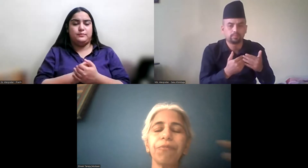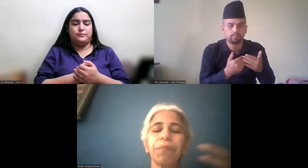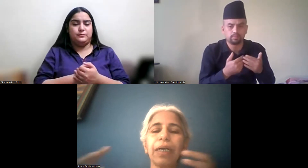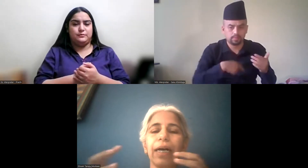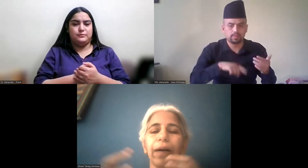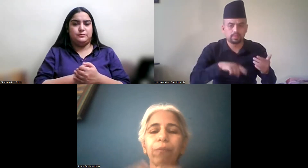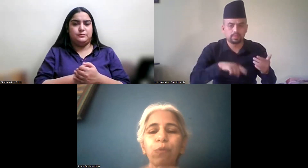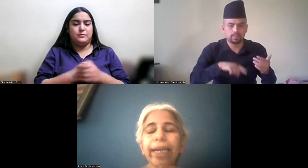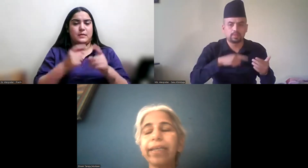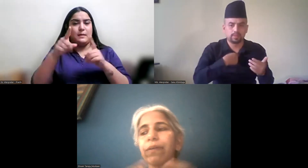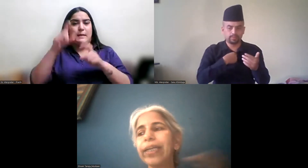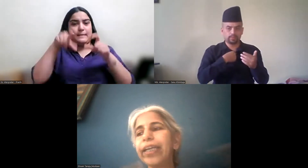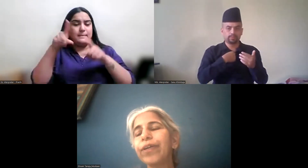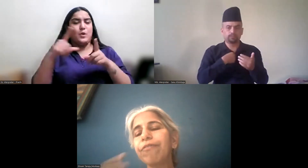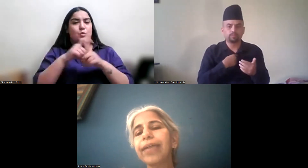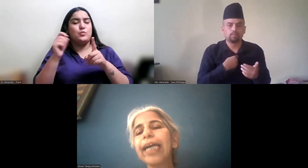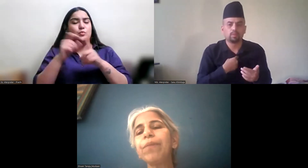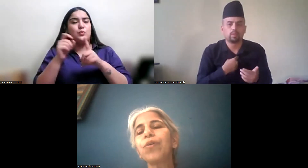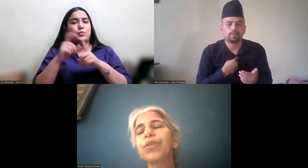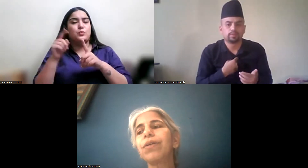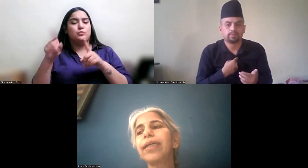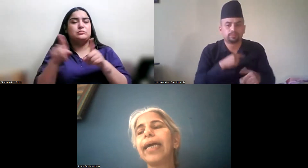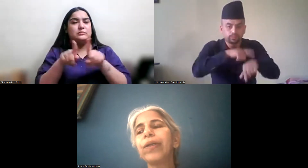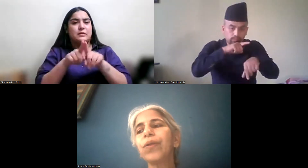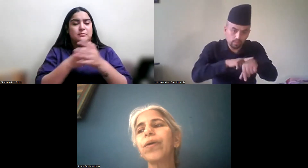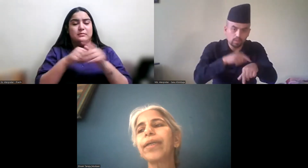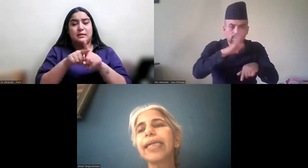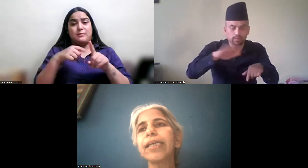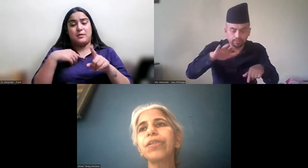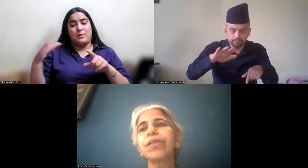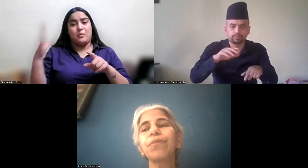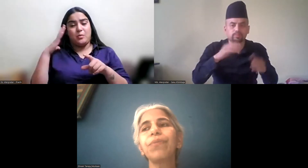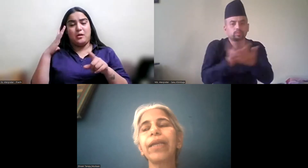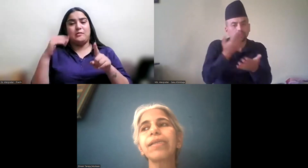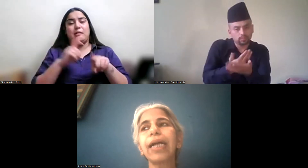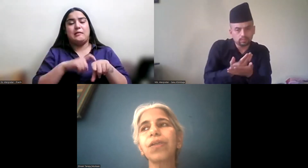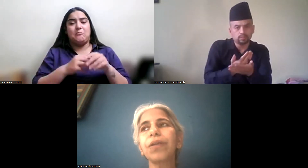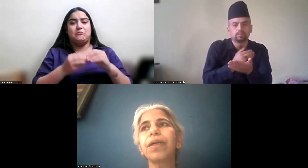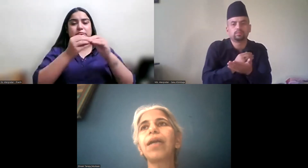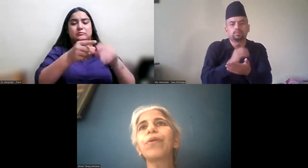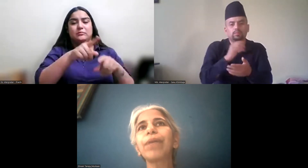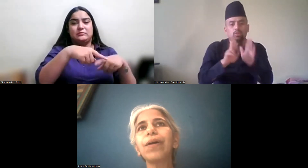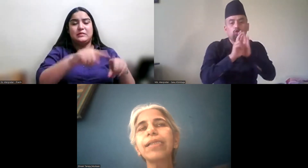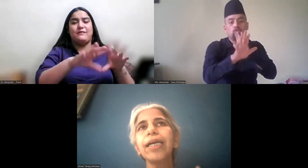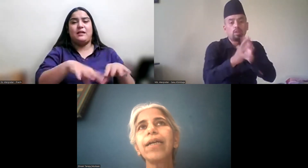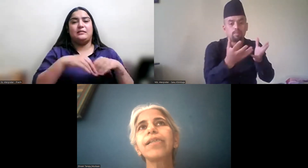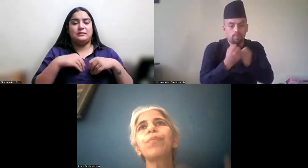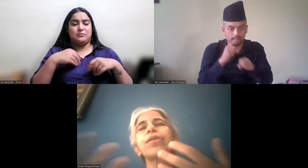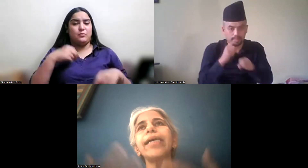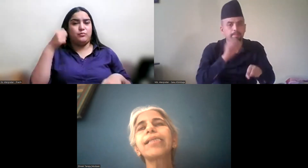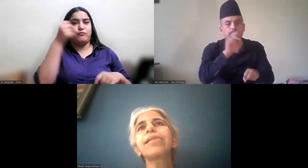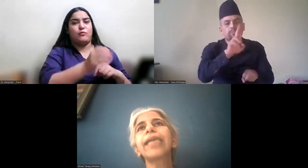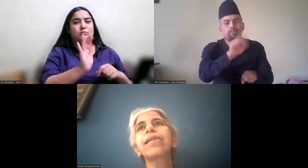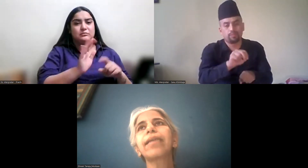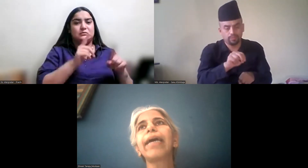to we need to give time to children and to the organizations to bring results on the ground, because this